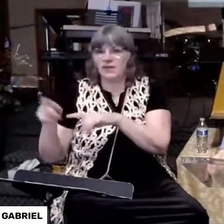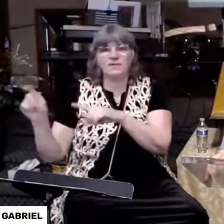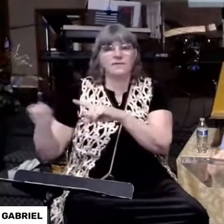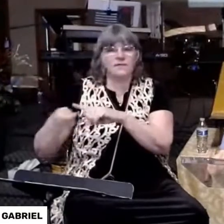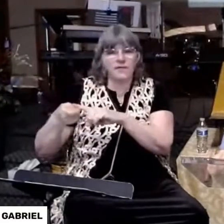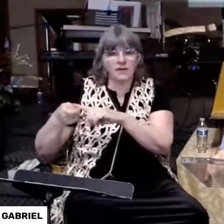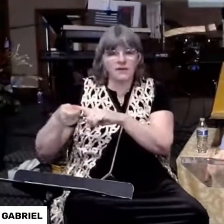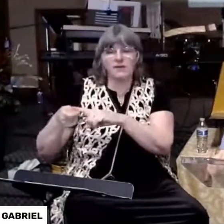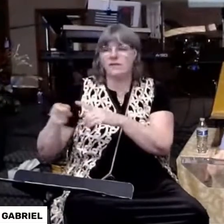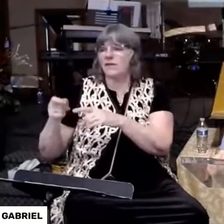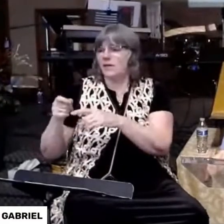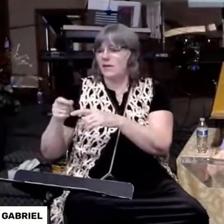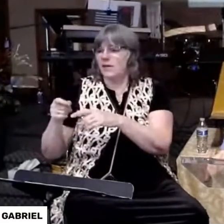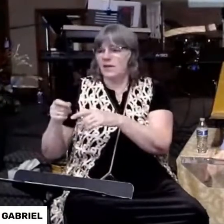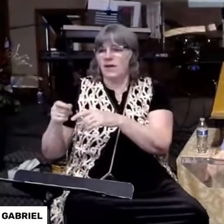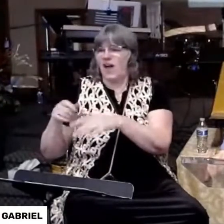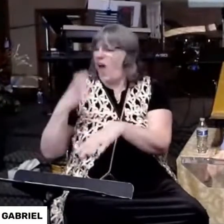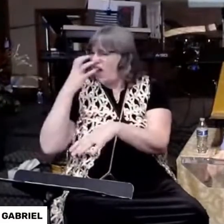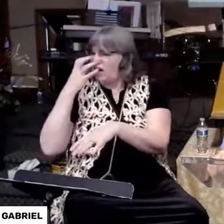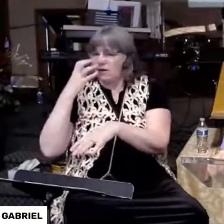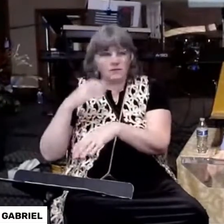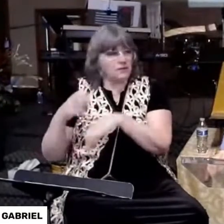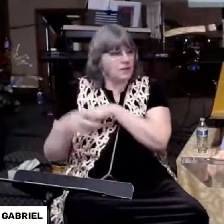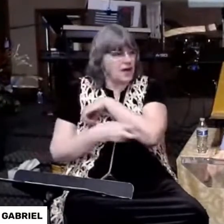vengeance, prejudice, anger,